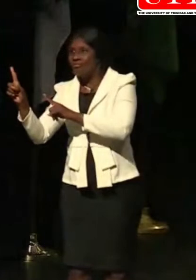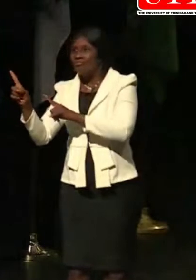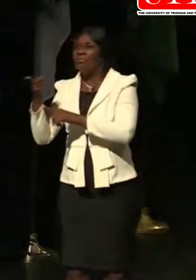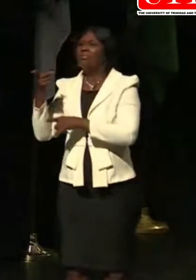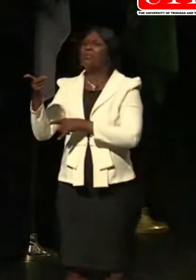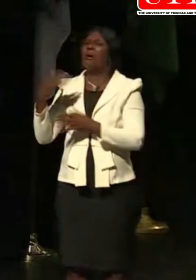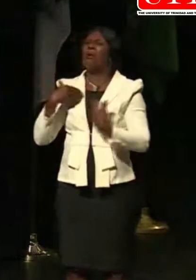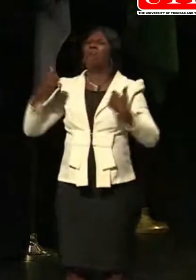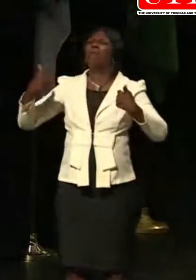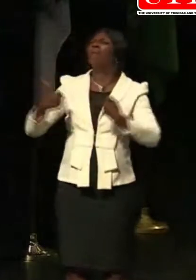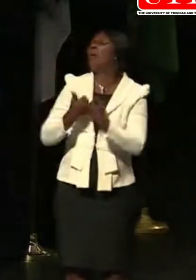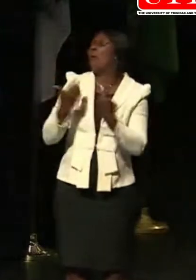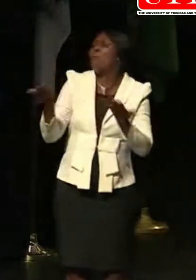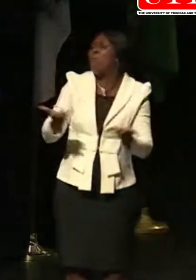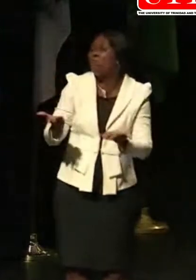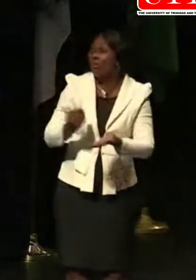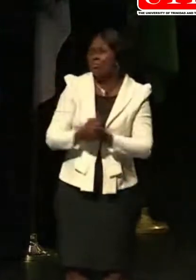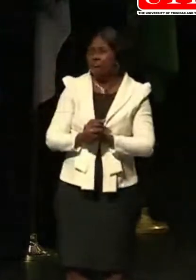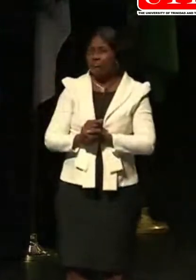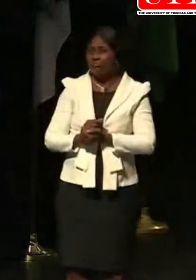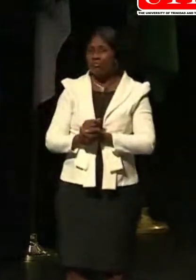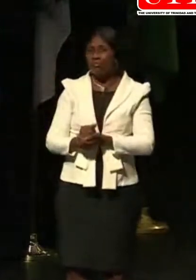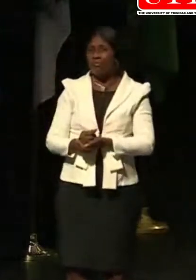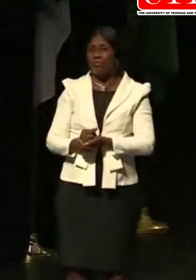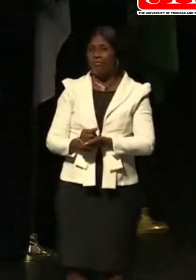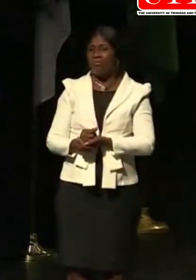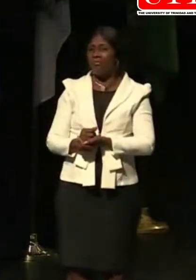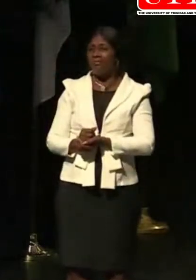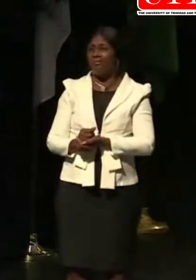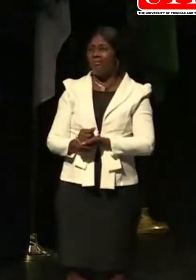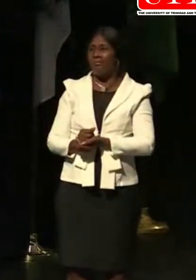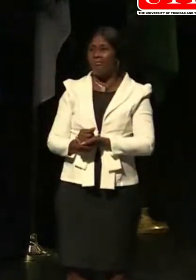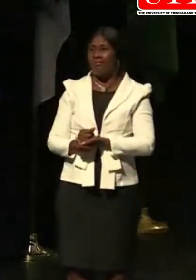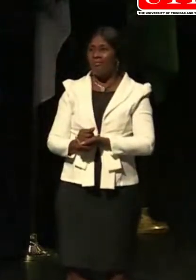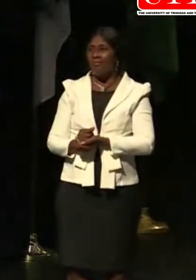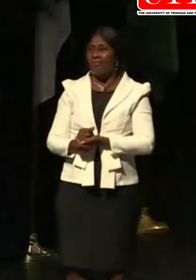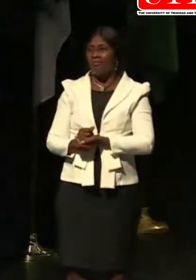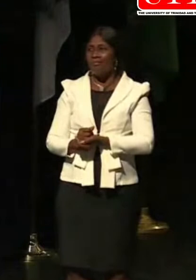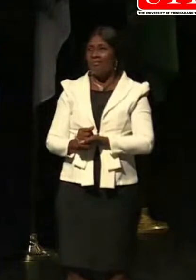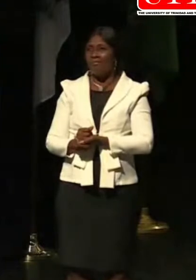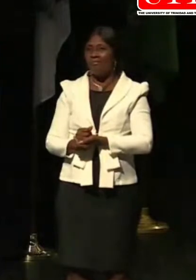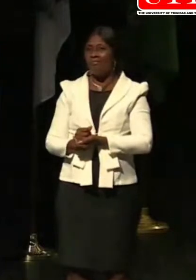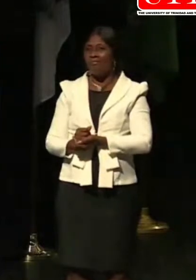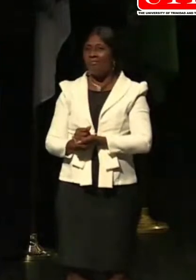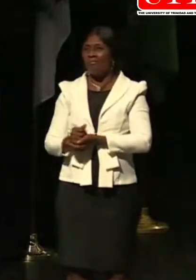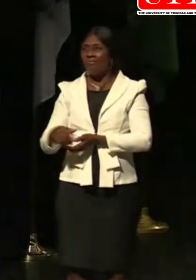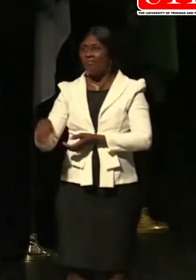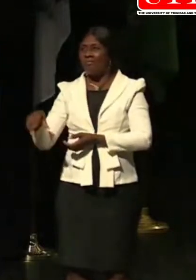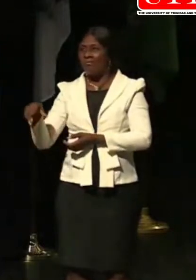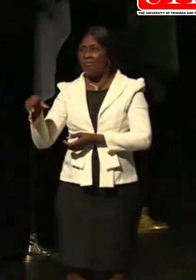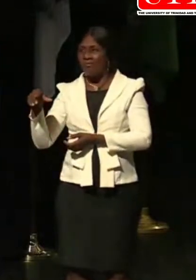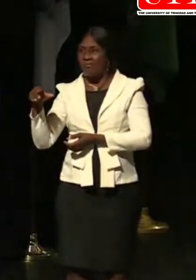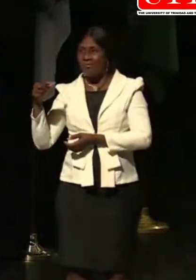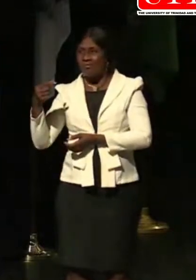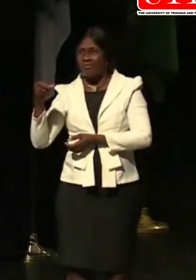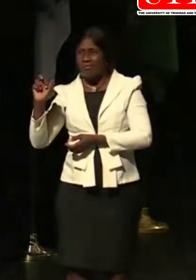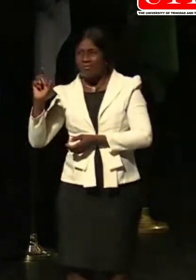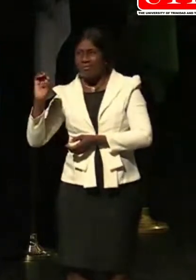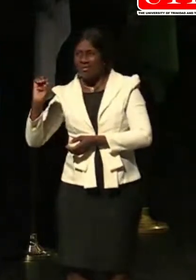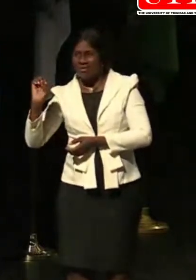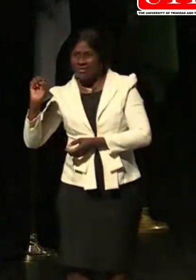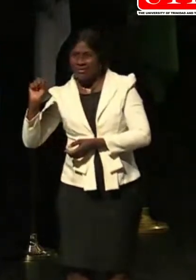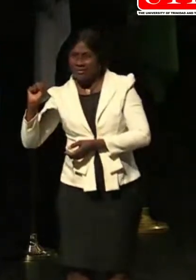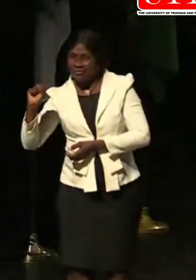little challenge. There was no breeze. A little sailboat, you know, needs some breeze. I said, all right, so we turned on the